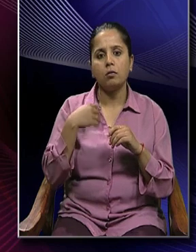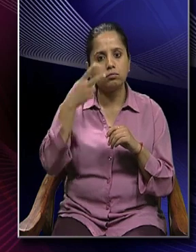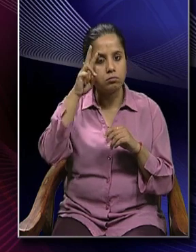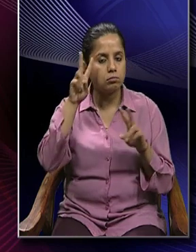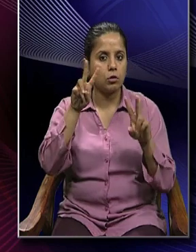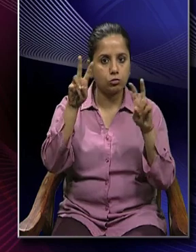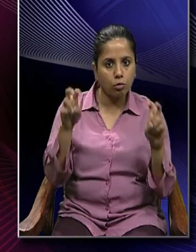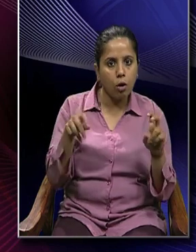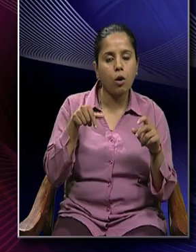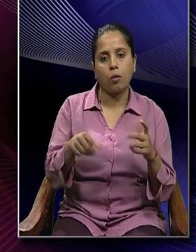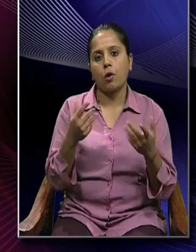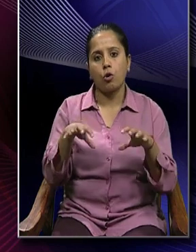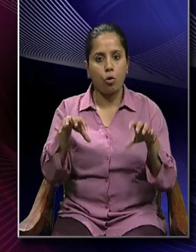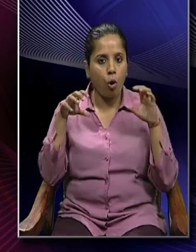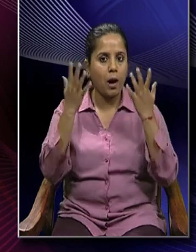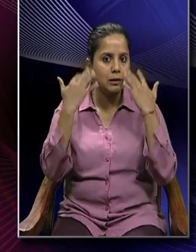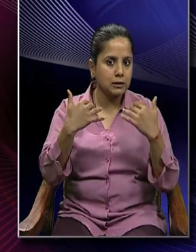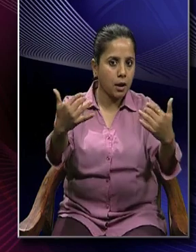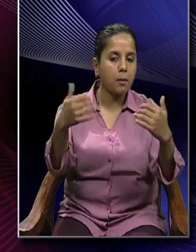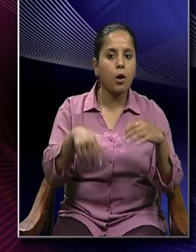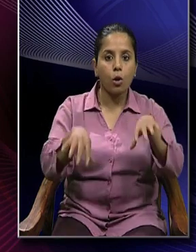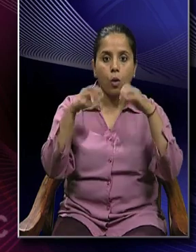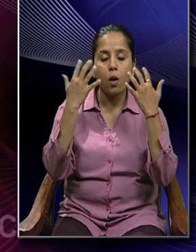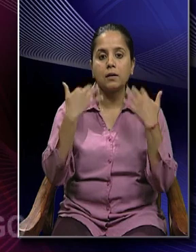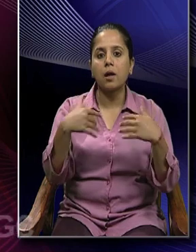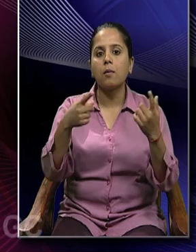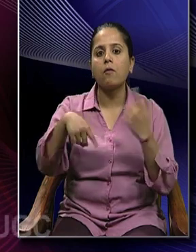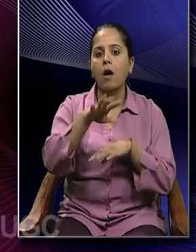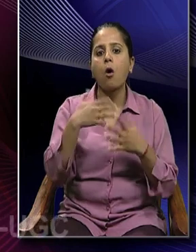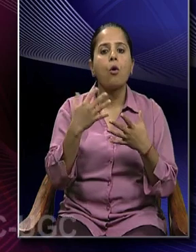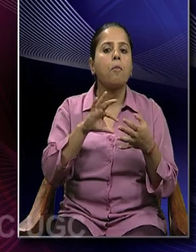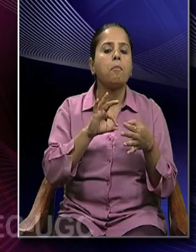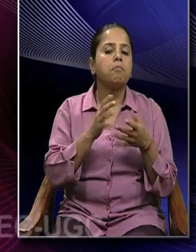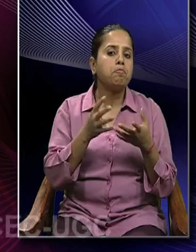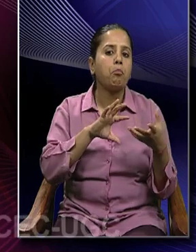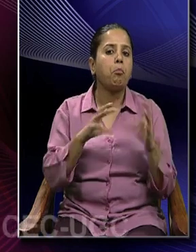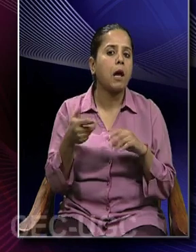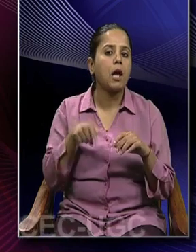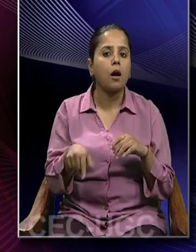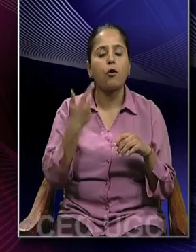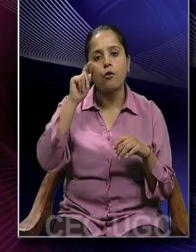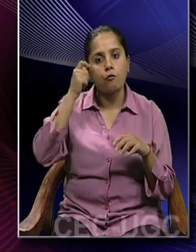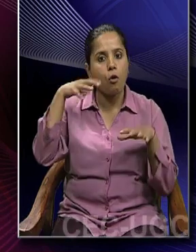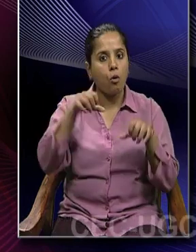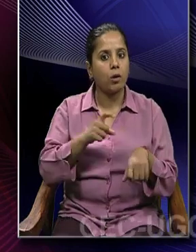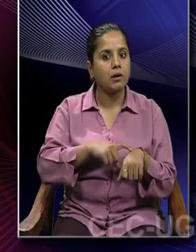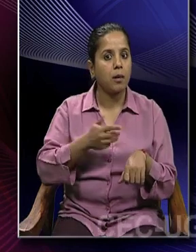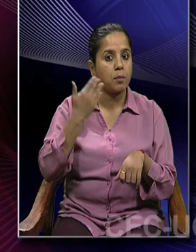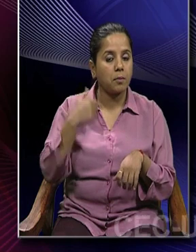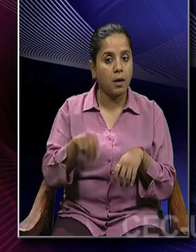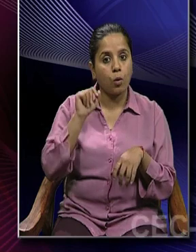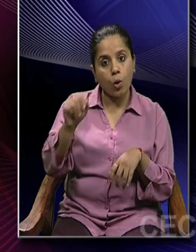there in the Constituent Assembly, that how Constituent Assembly was being formed during the colonial period, and how British they played